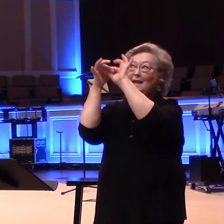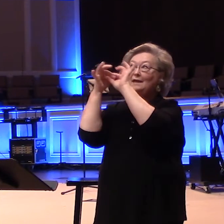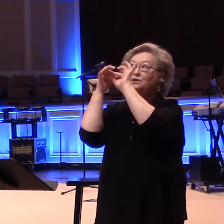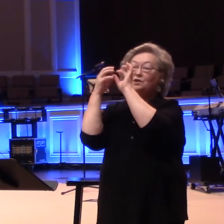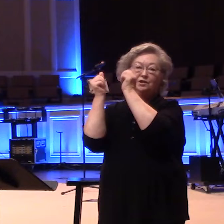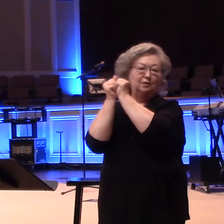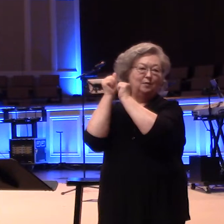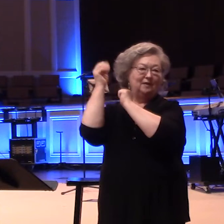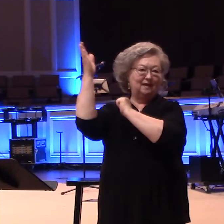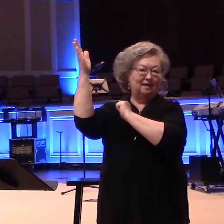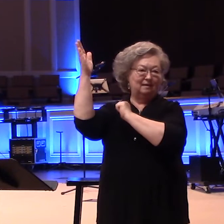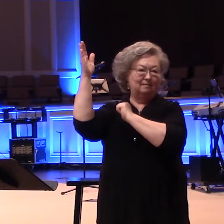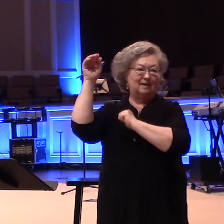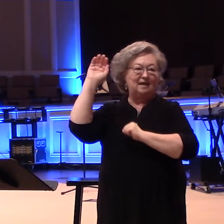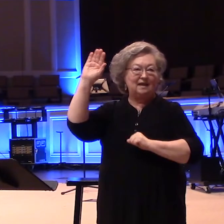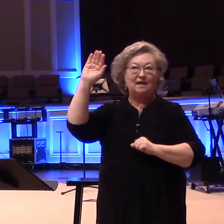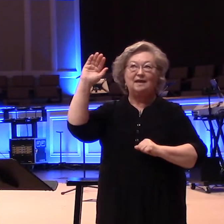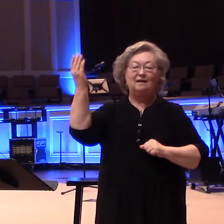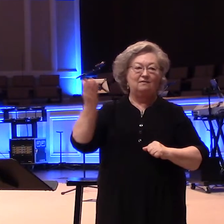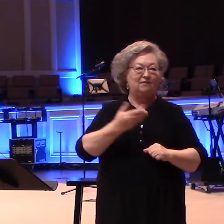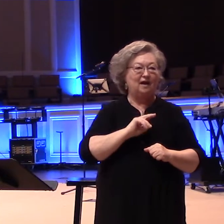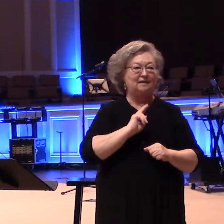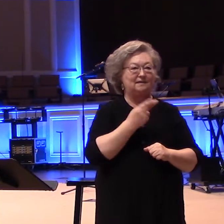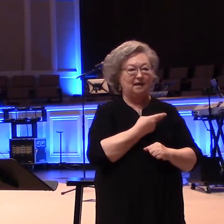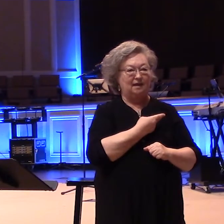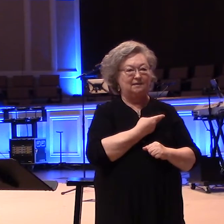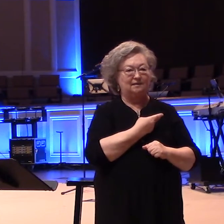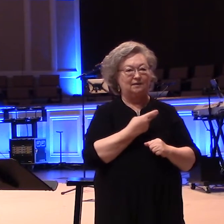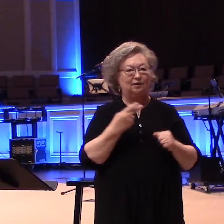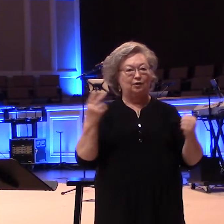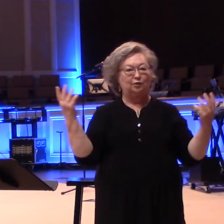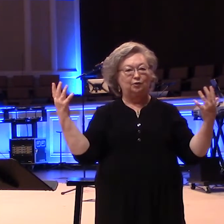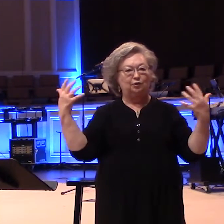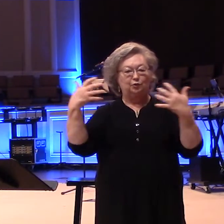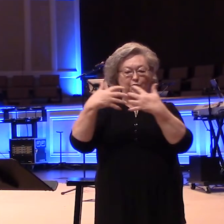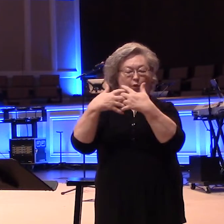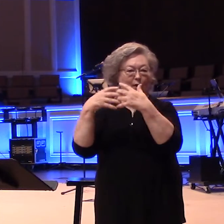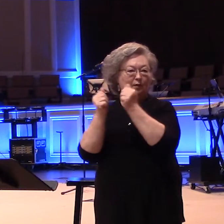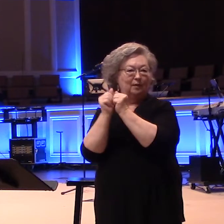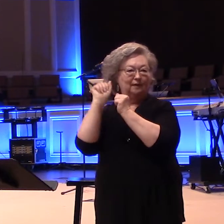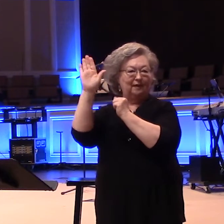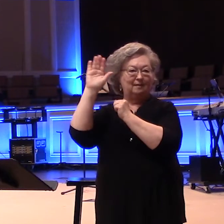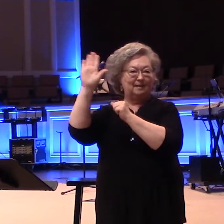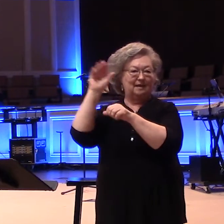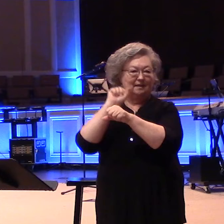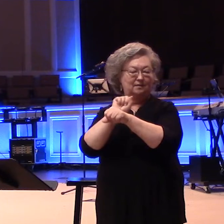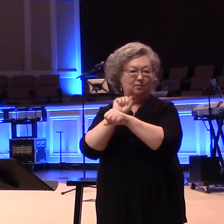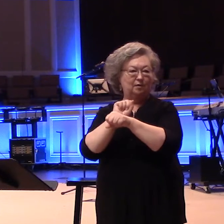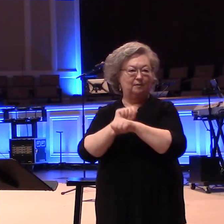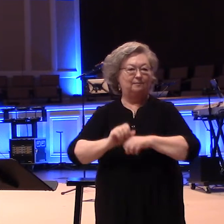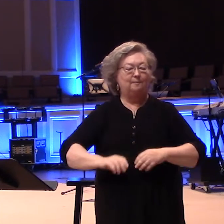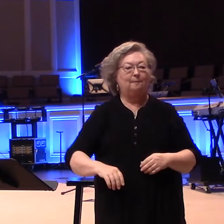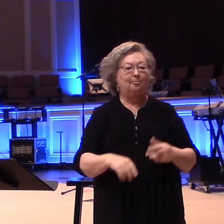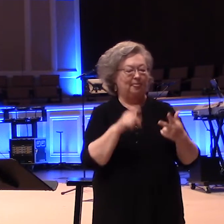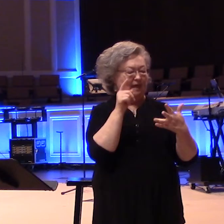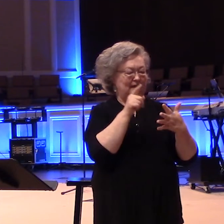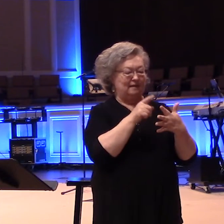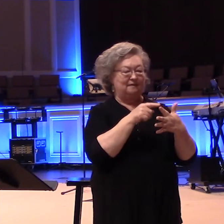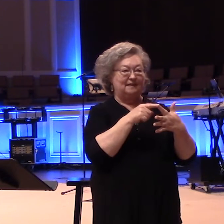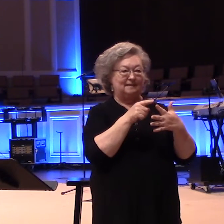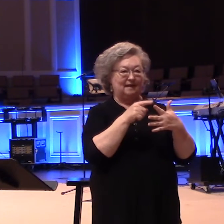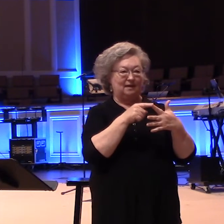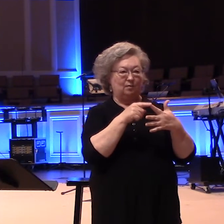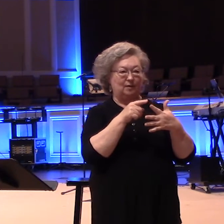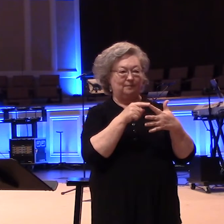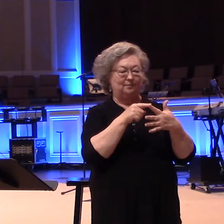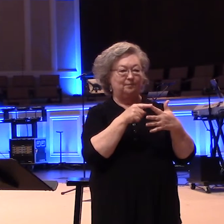him. And so God's commanded us concerning a tithe. Secondly, home is where the devourer is